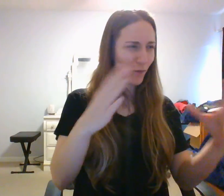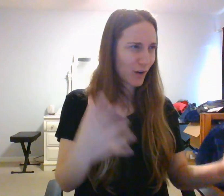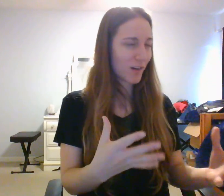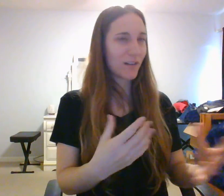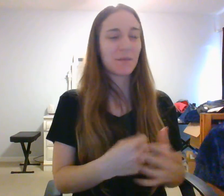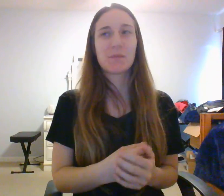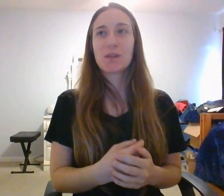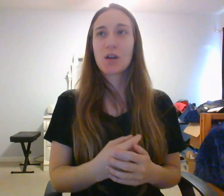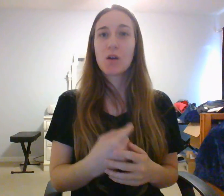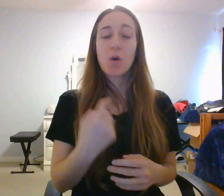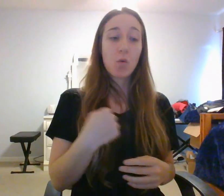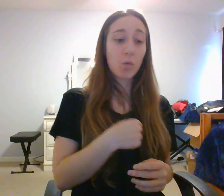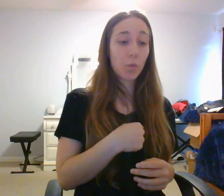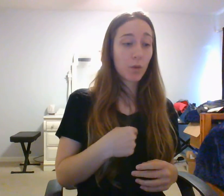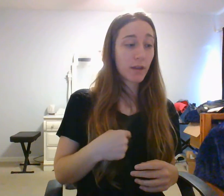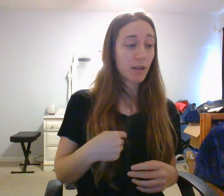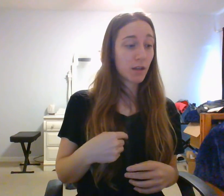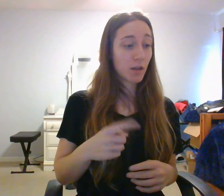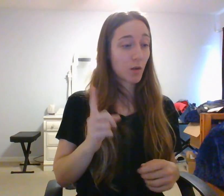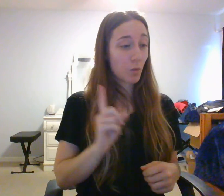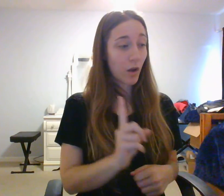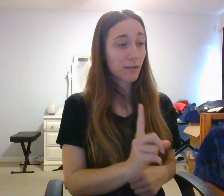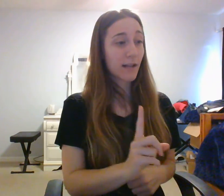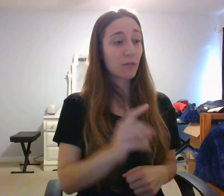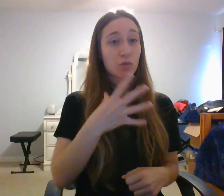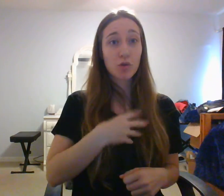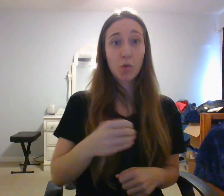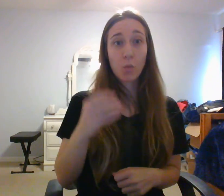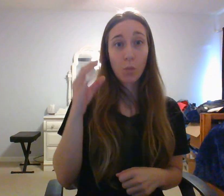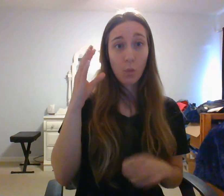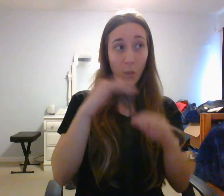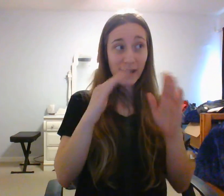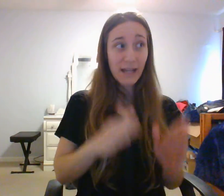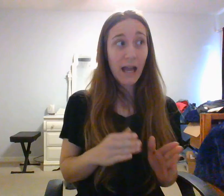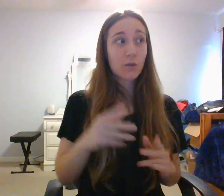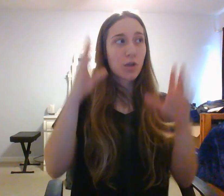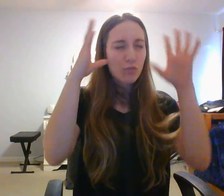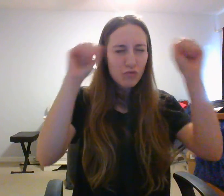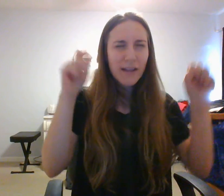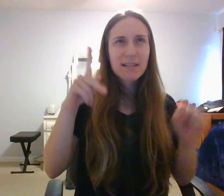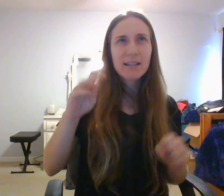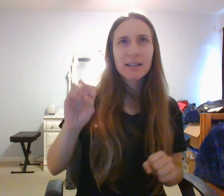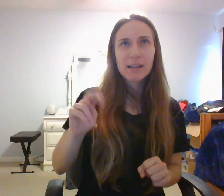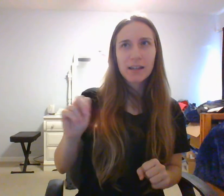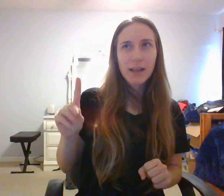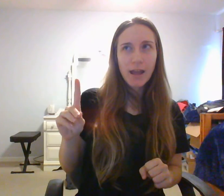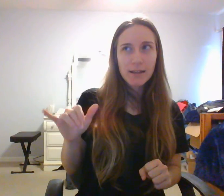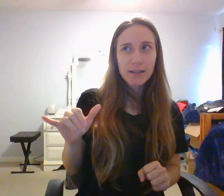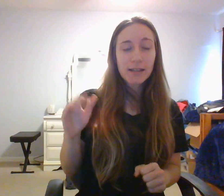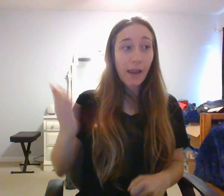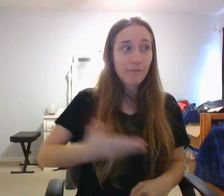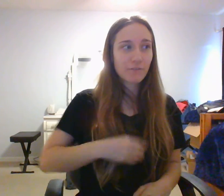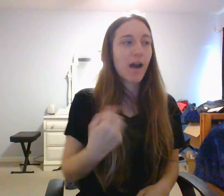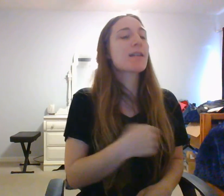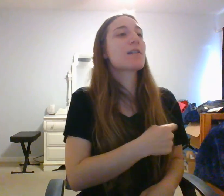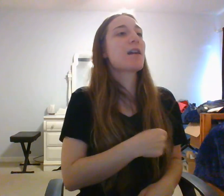We went back down to the White House. President Kennedy invited us back down. And he stood in the door of the Oval Office and greeted each one of us.